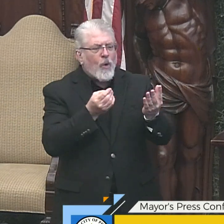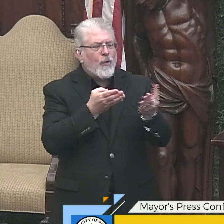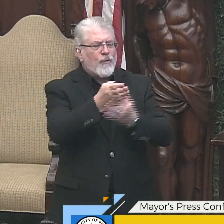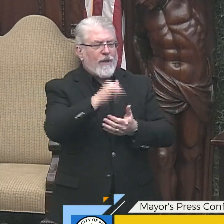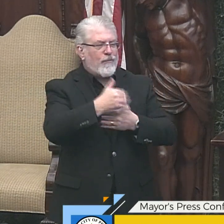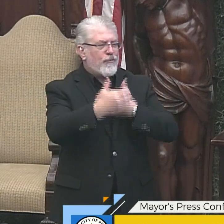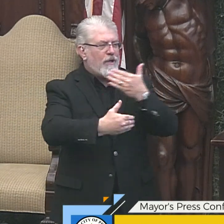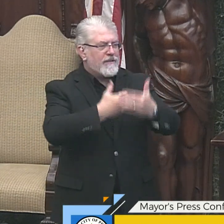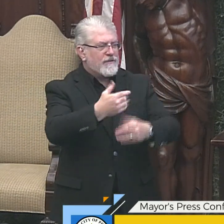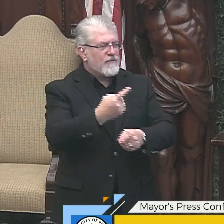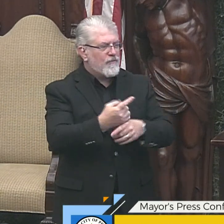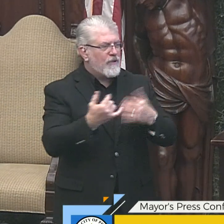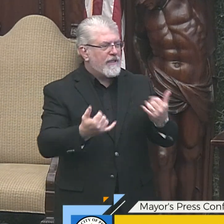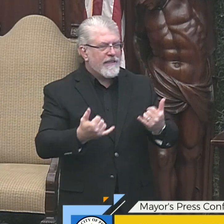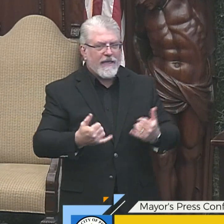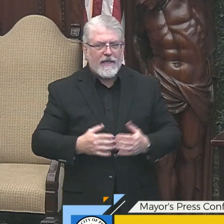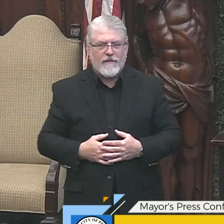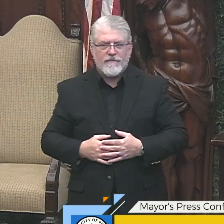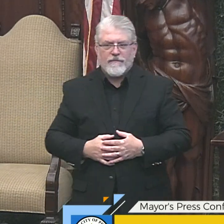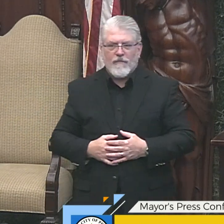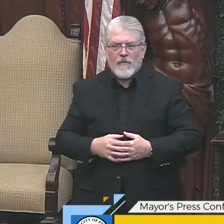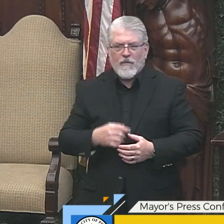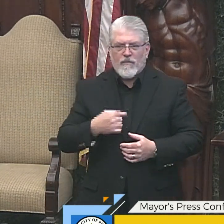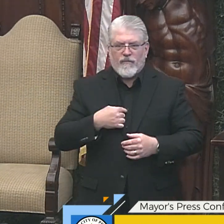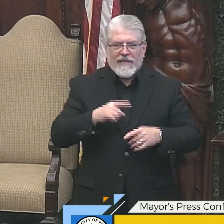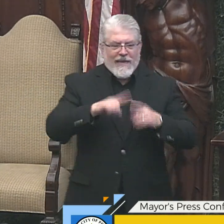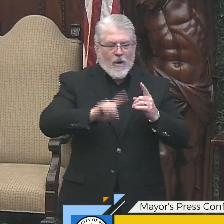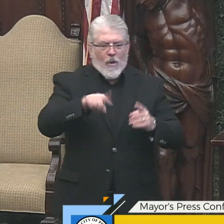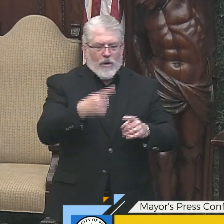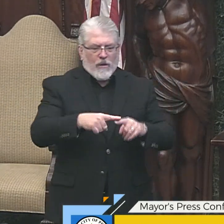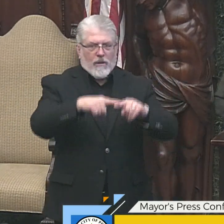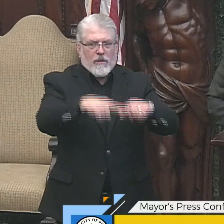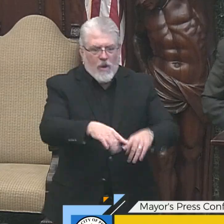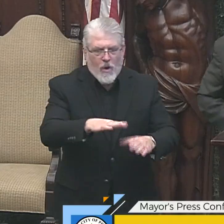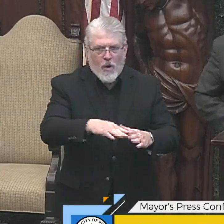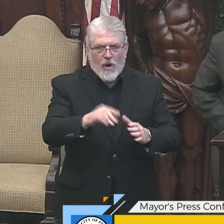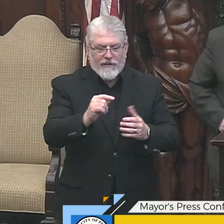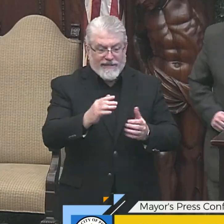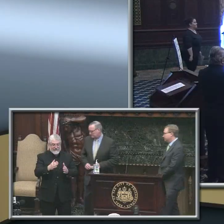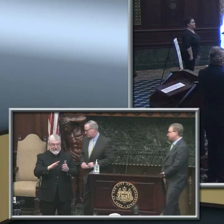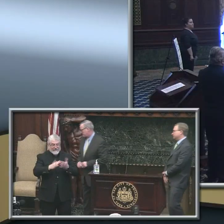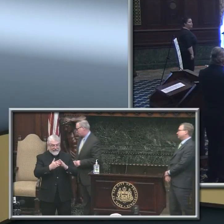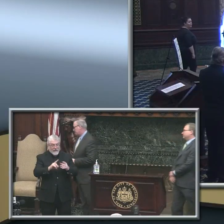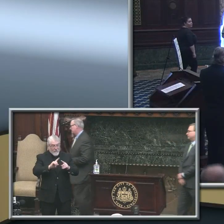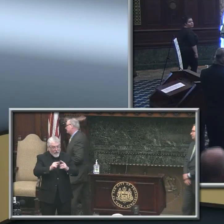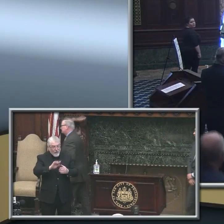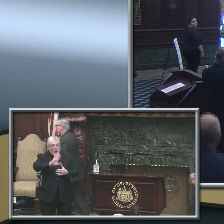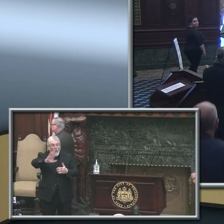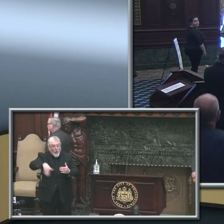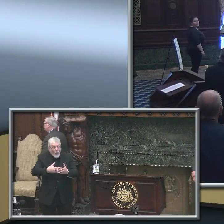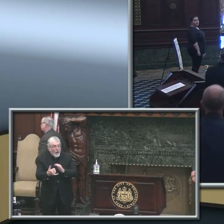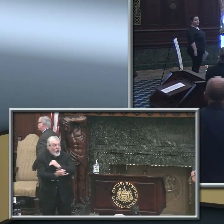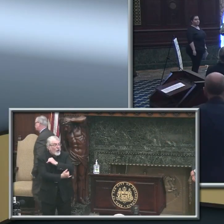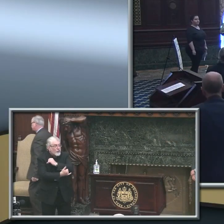national effort to get ourselves economically back on track. Dr. Farley?